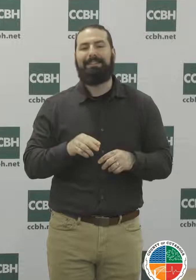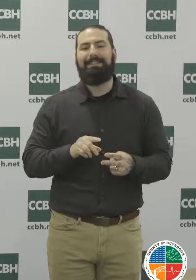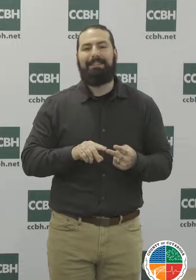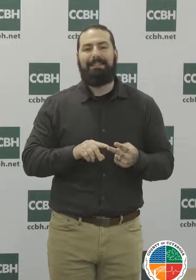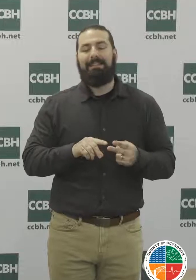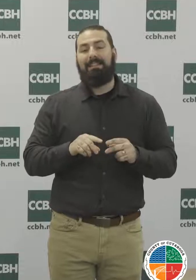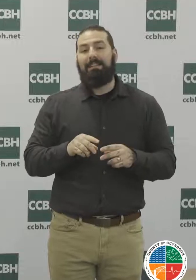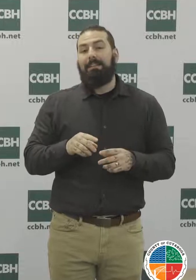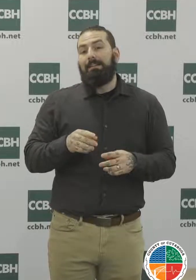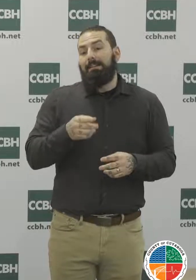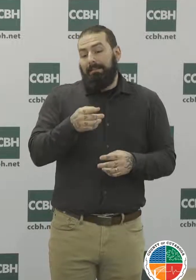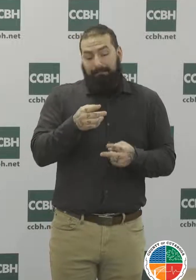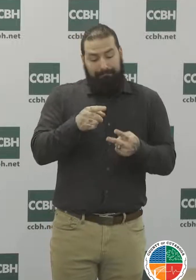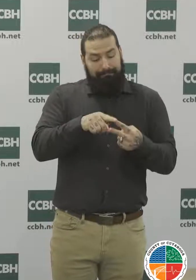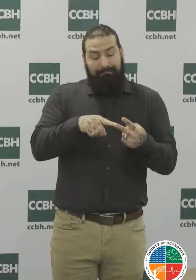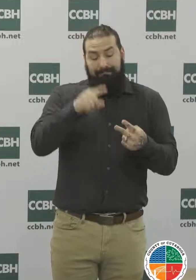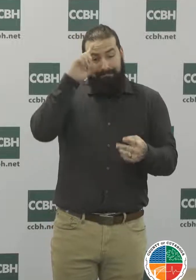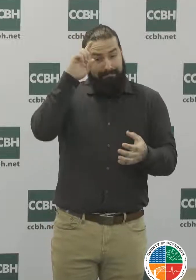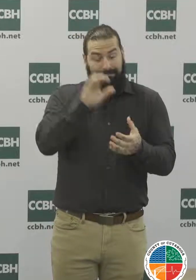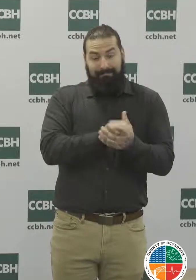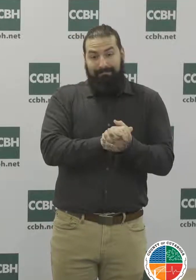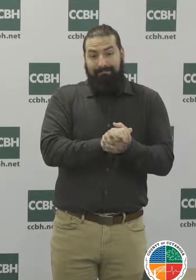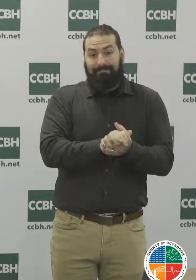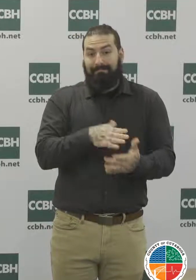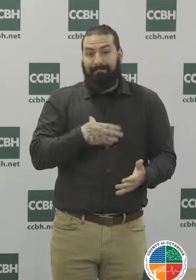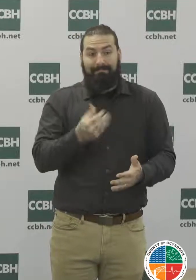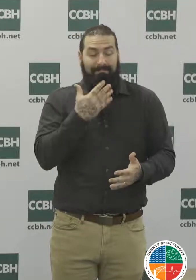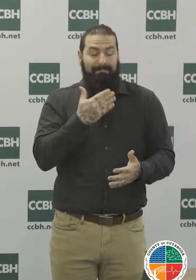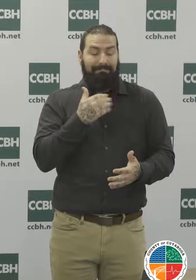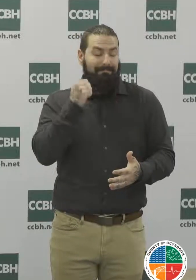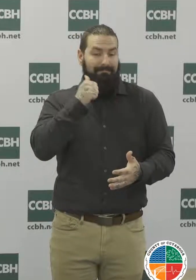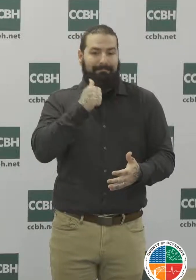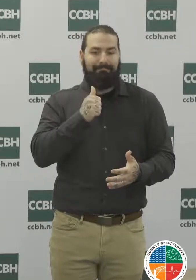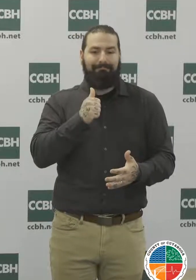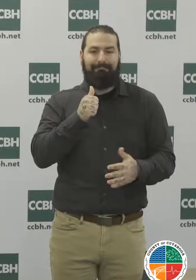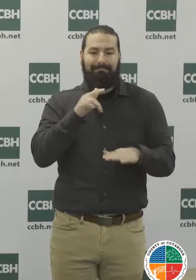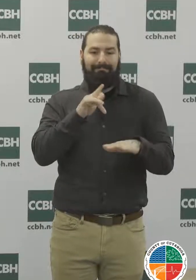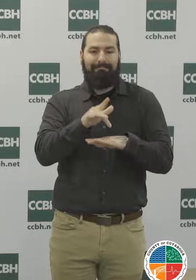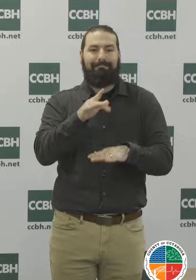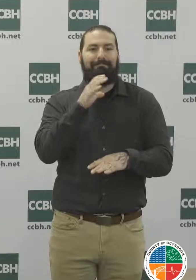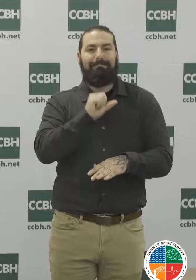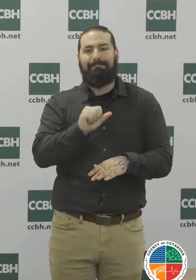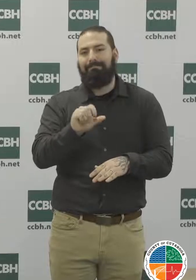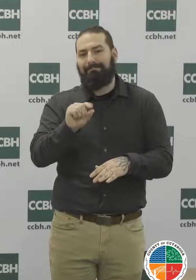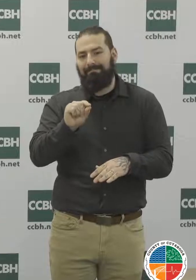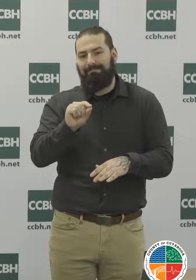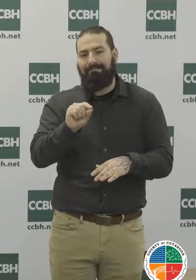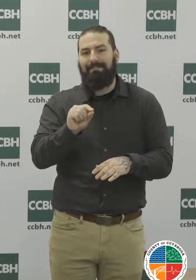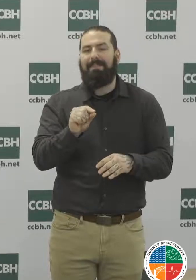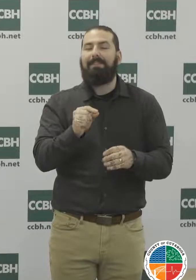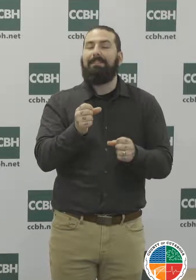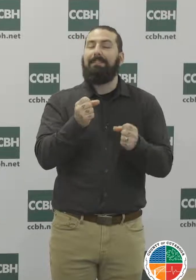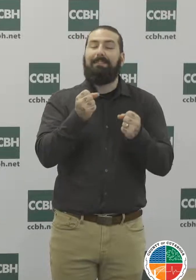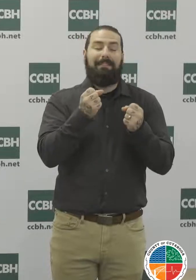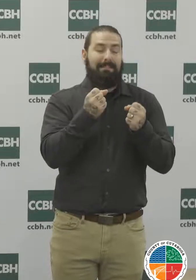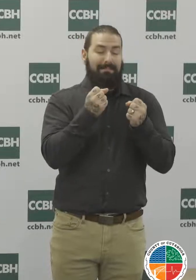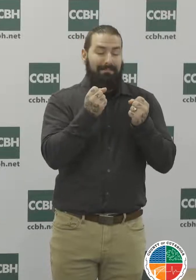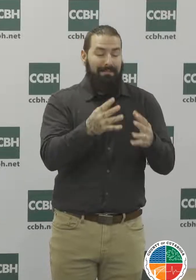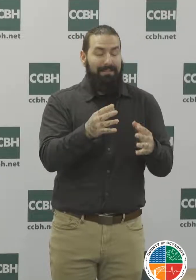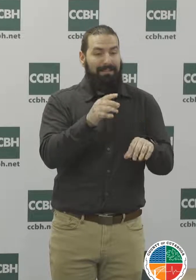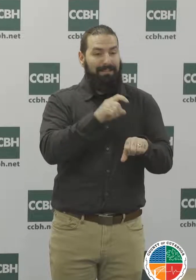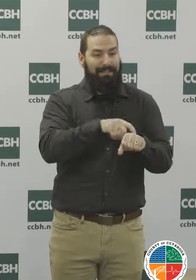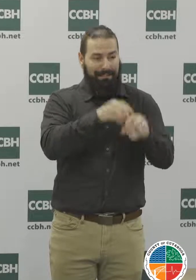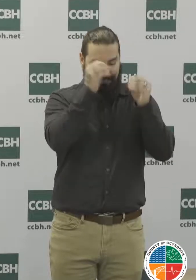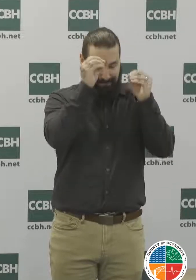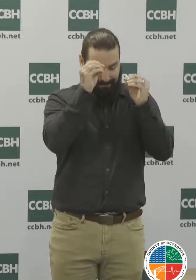20s. They spent a great deal of time personally pouring into me. I also want to thank my longtime